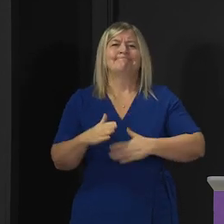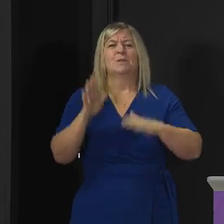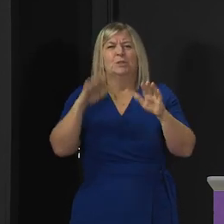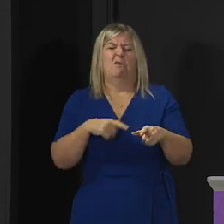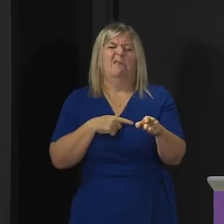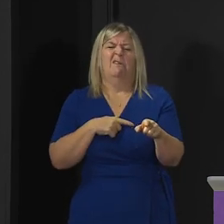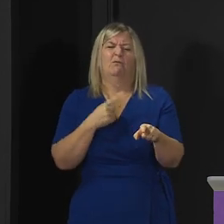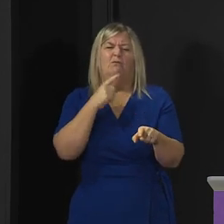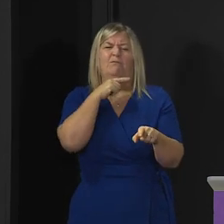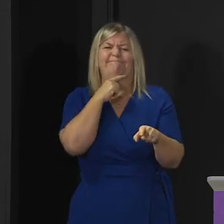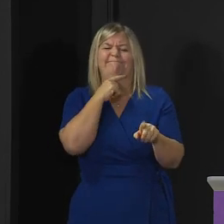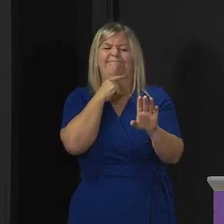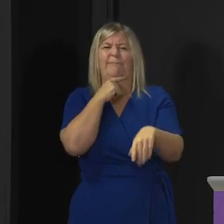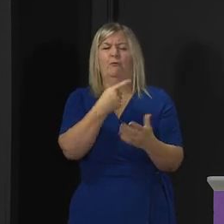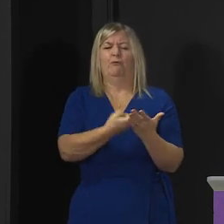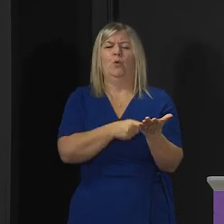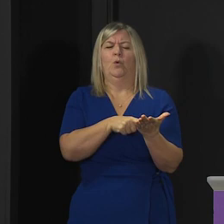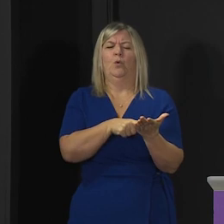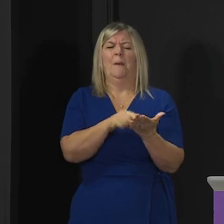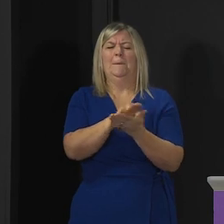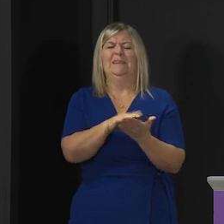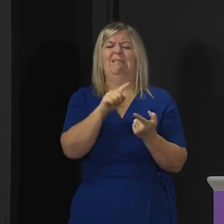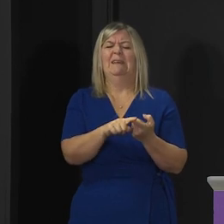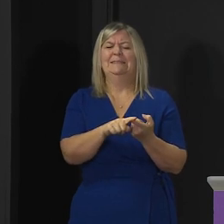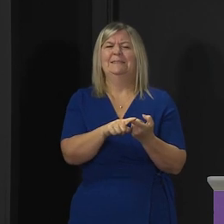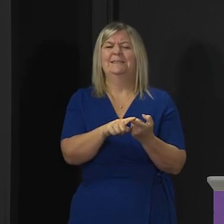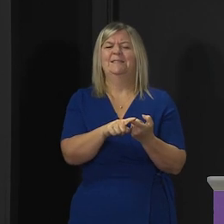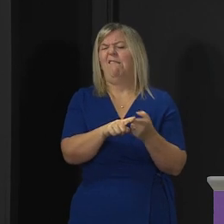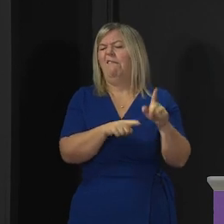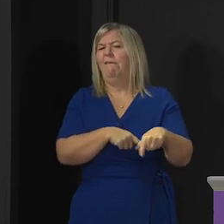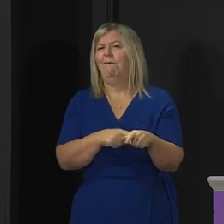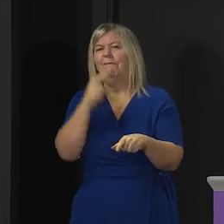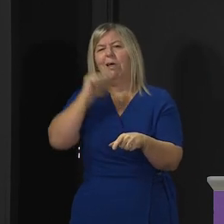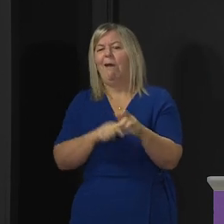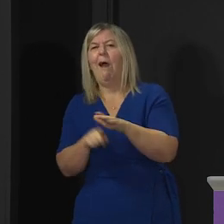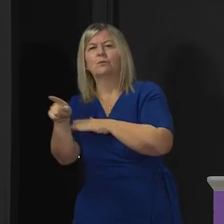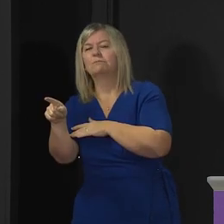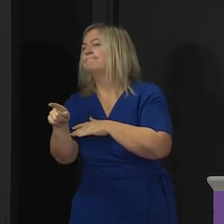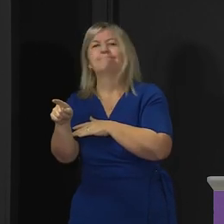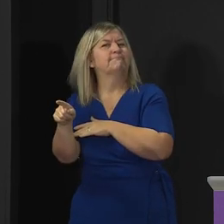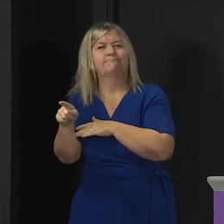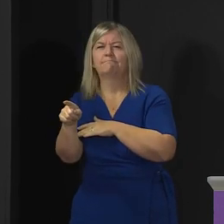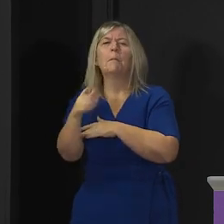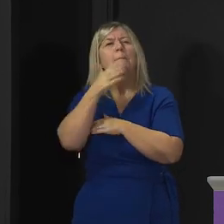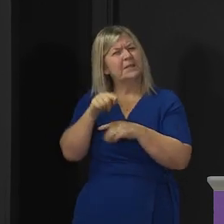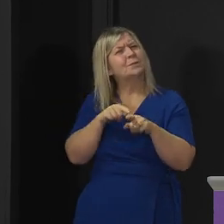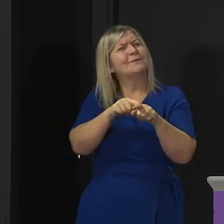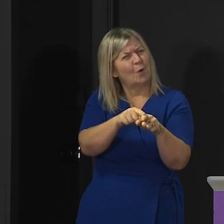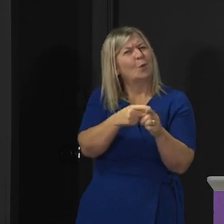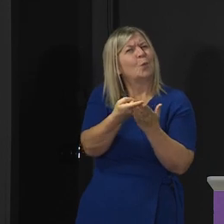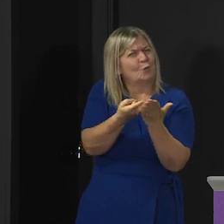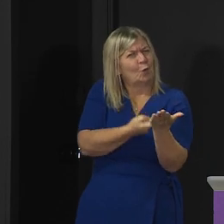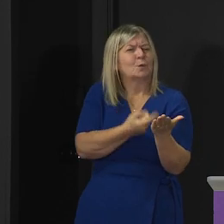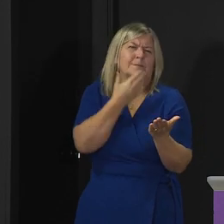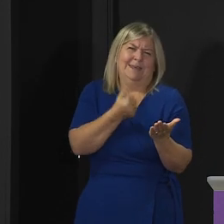the rules or look for loopholes in them. It's really important right now that all of us try to keep within the spirit of